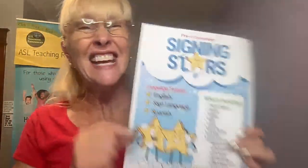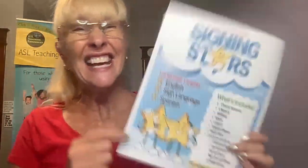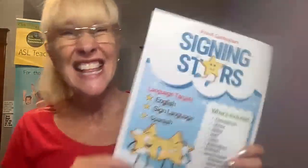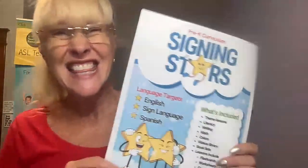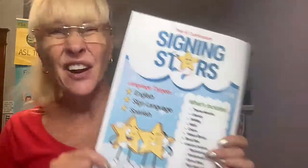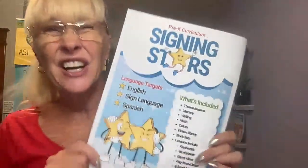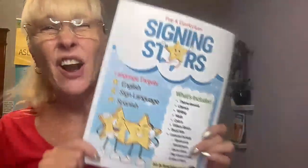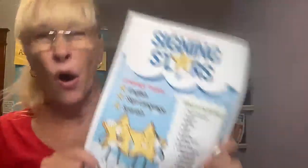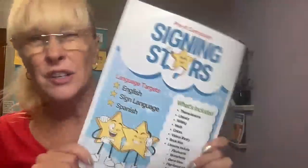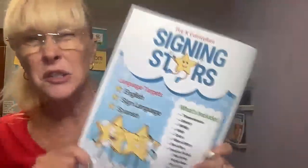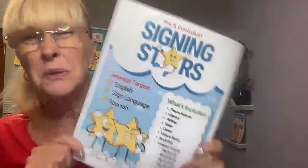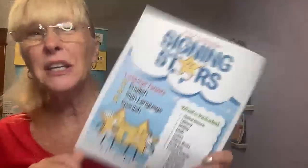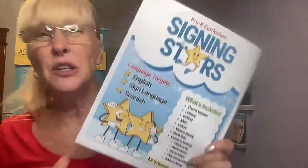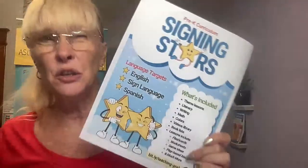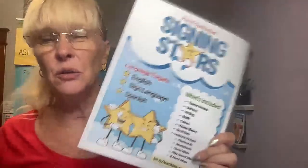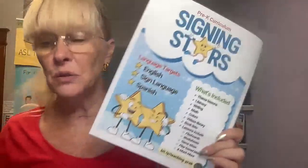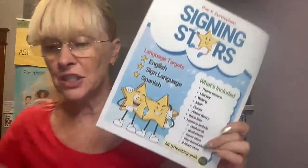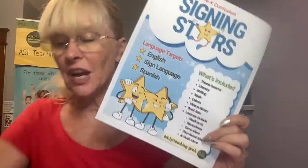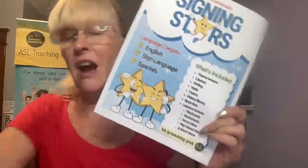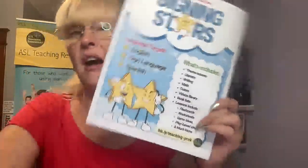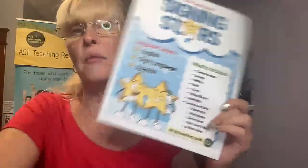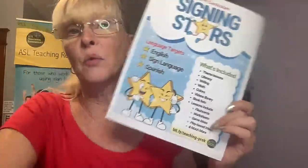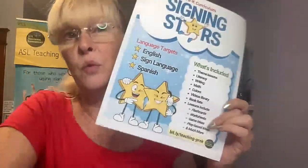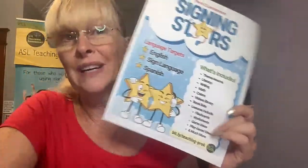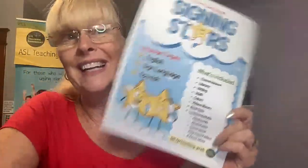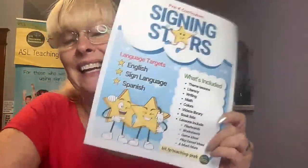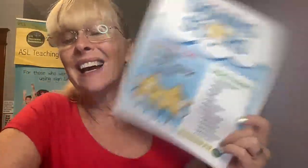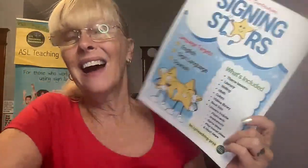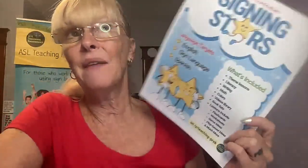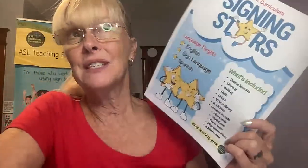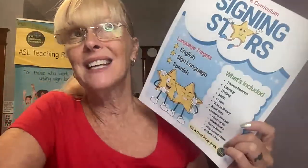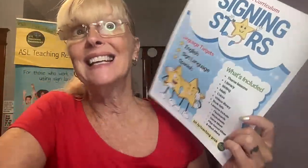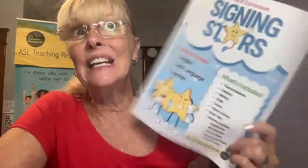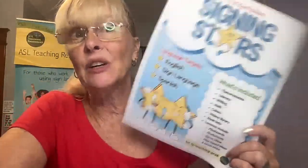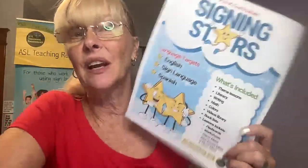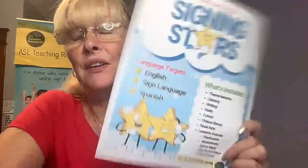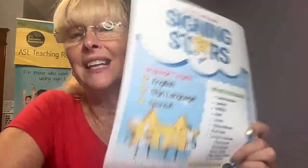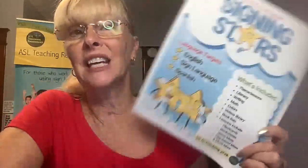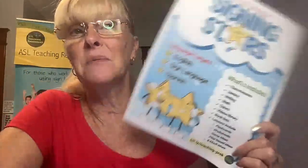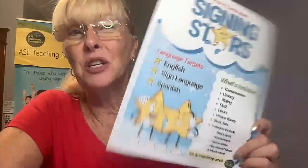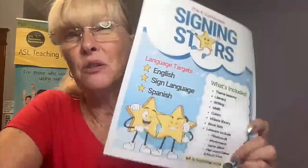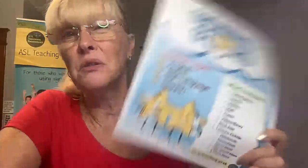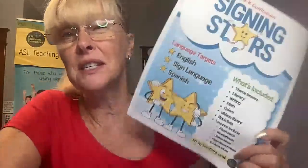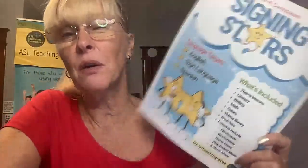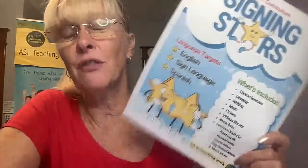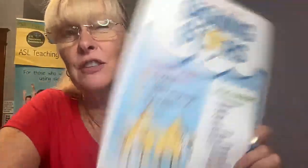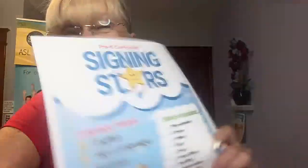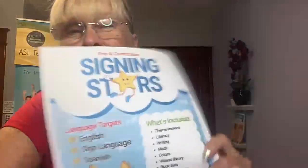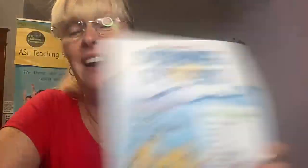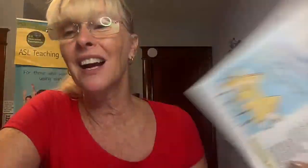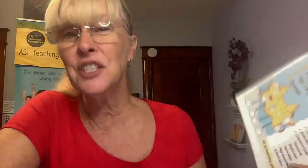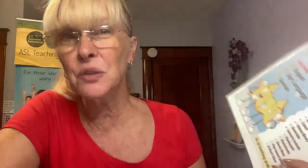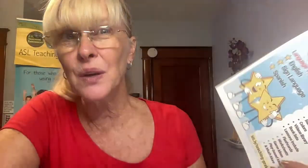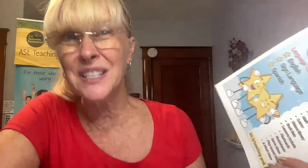in there can also be used, really, I would say nearly everything can be used if you're teaching high school as